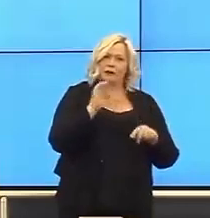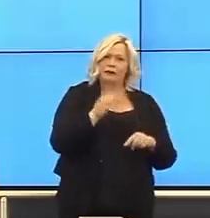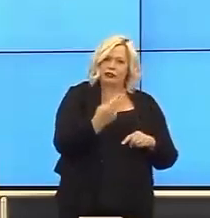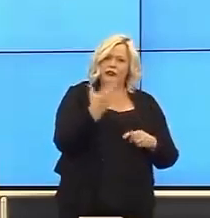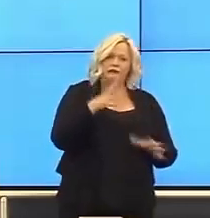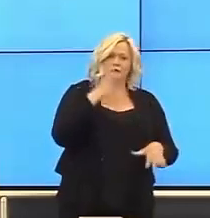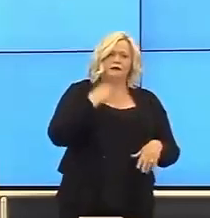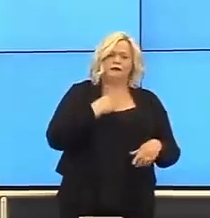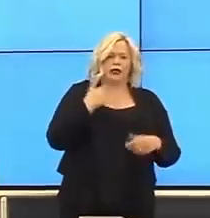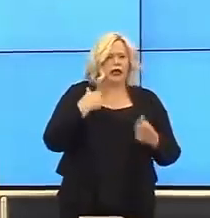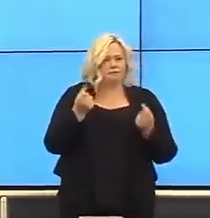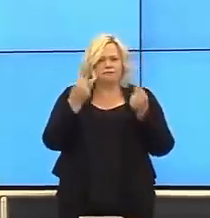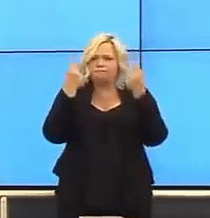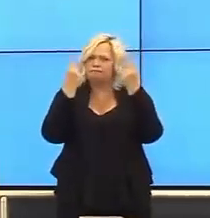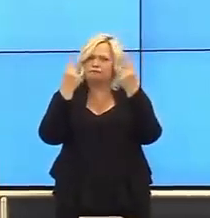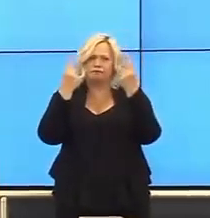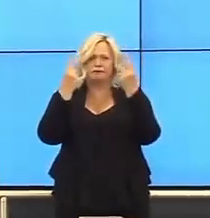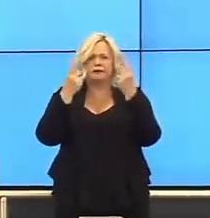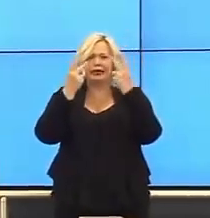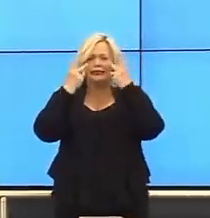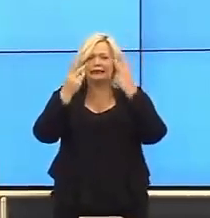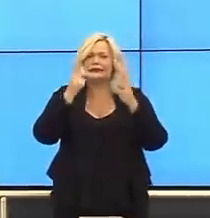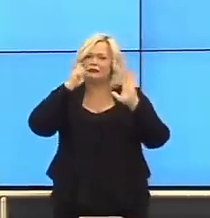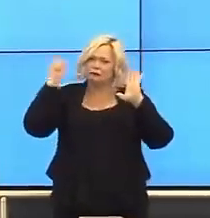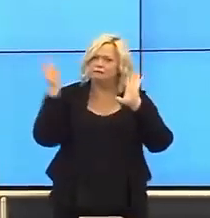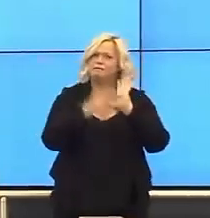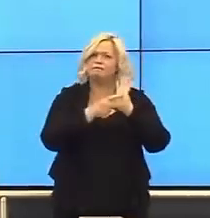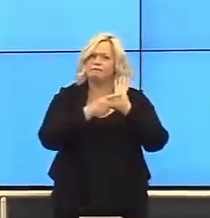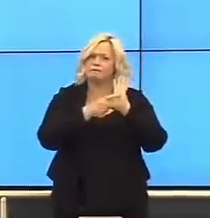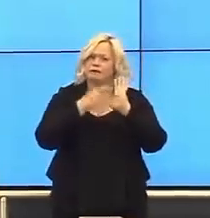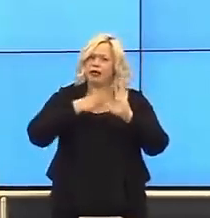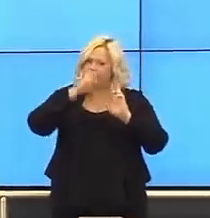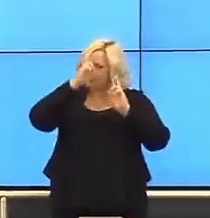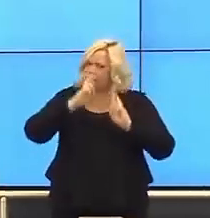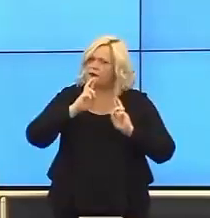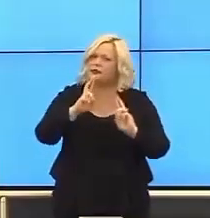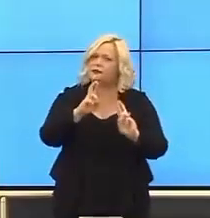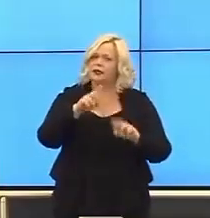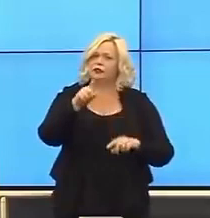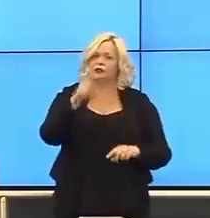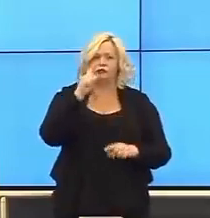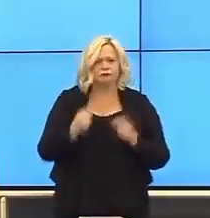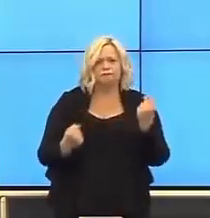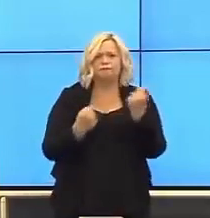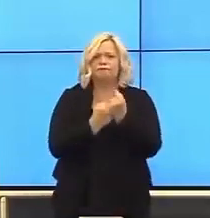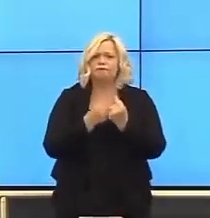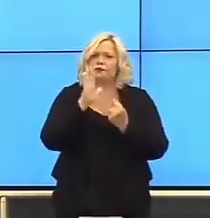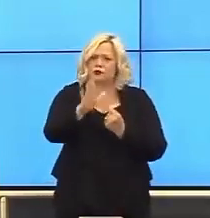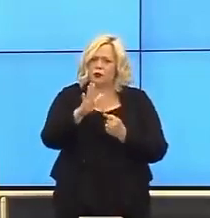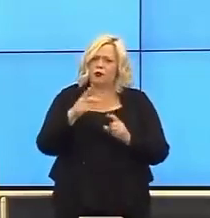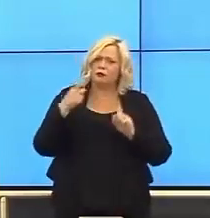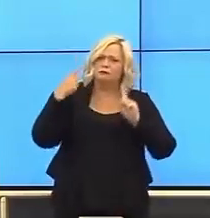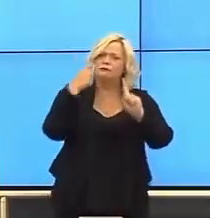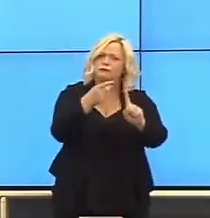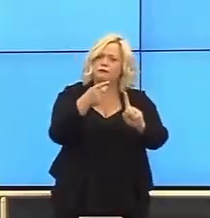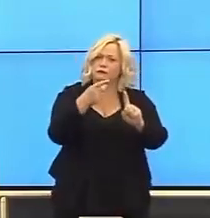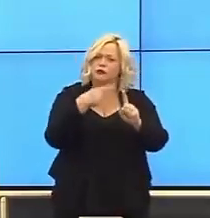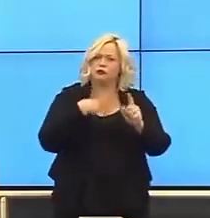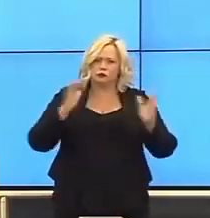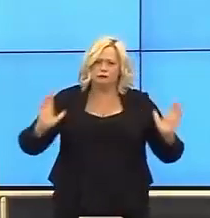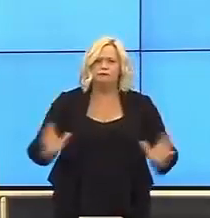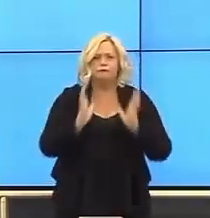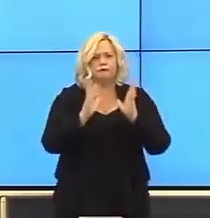are facing, I hear you. I see you. I respect you, and I support your efforts to enact